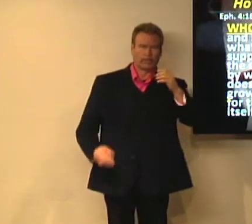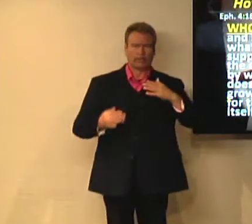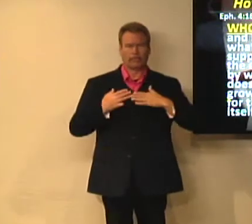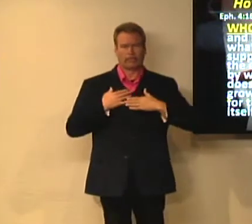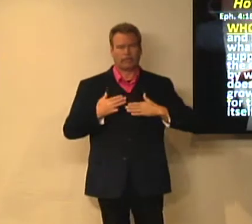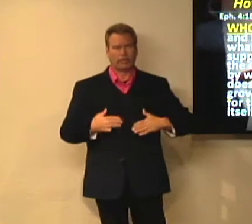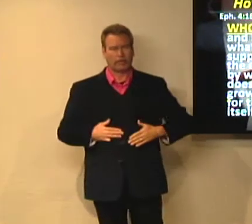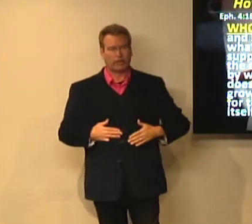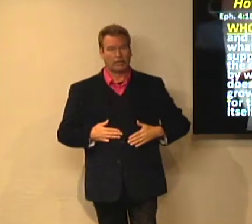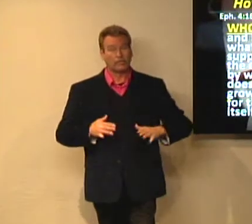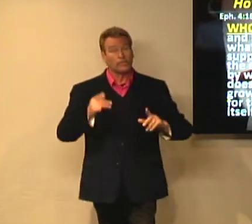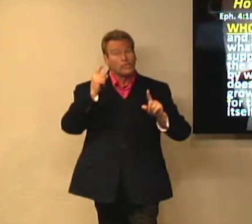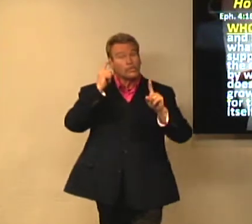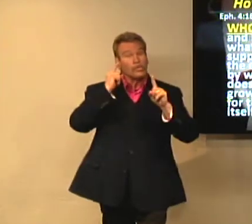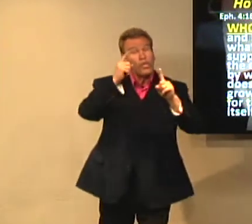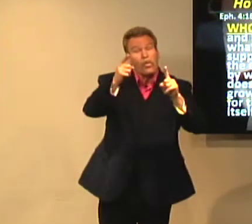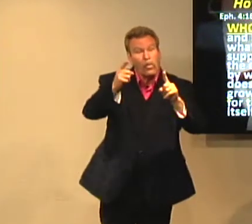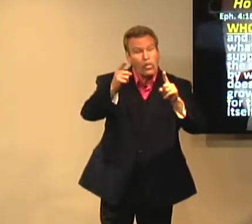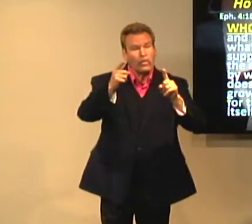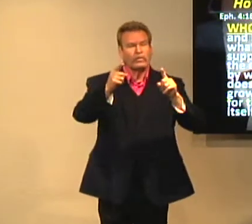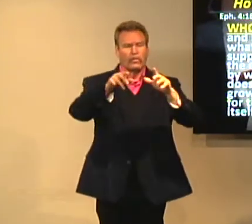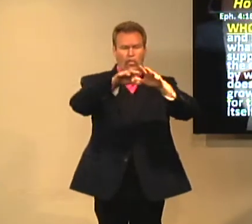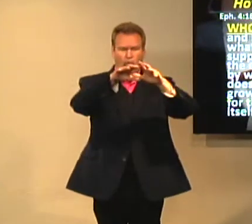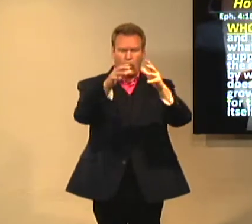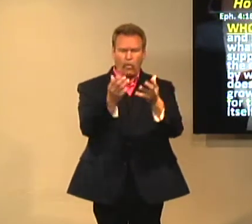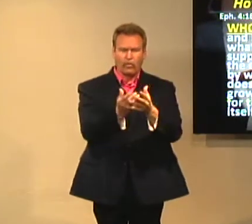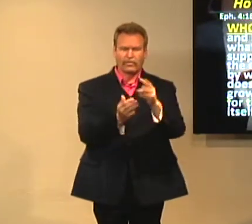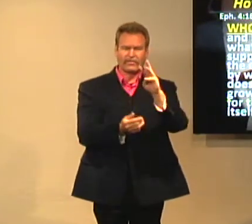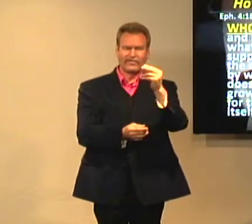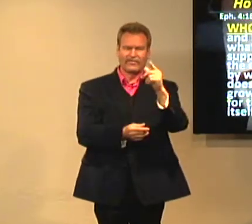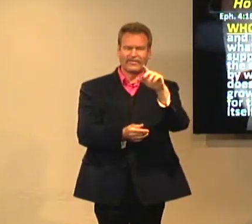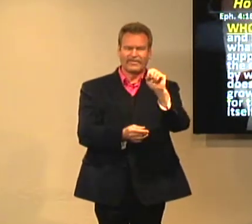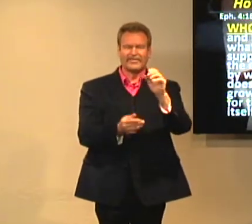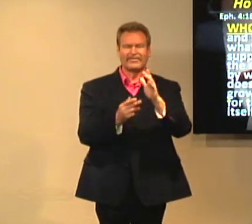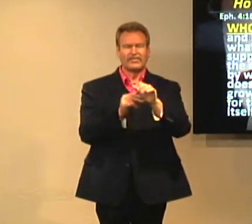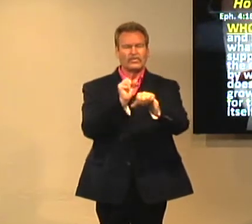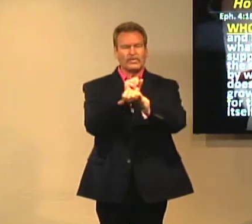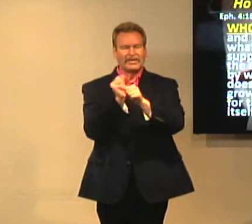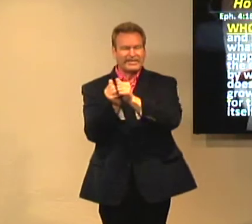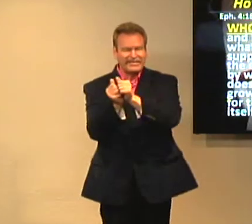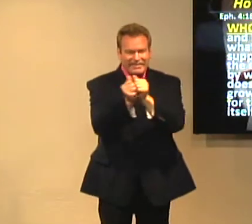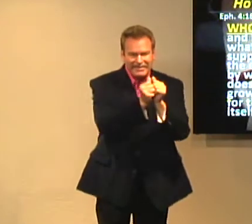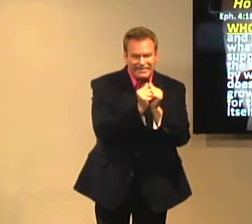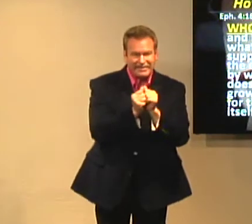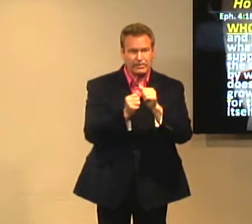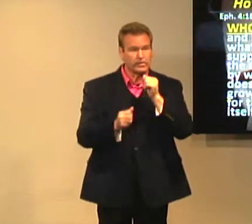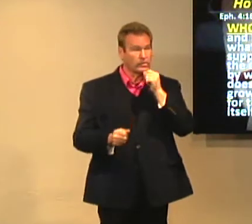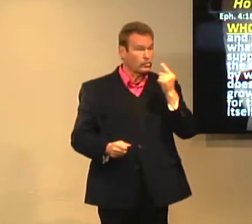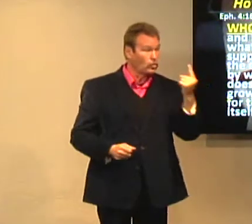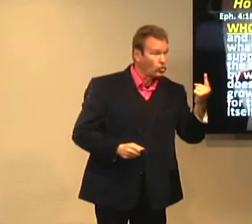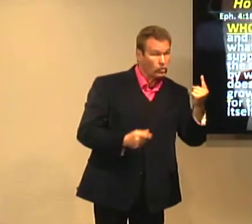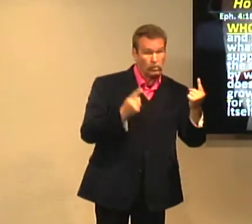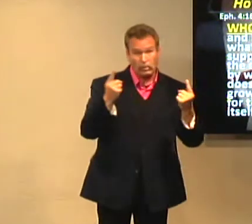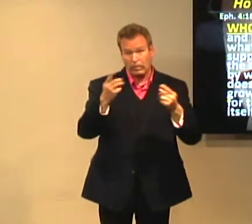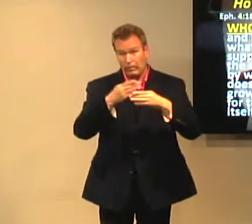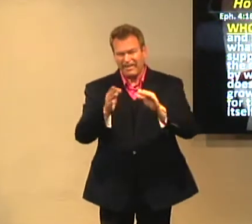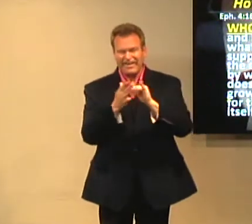The whole body, for the purpose of the whole body. All of us together,